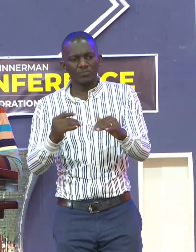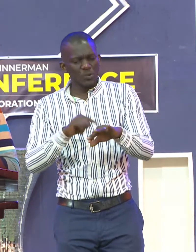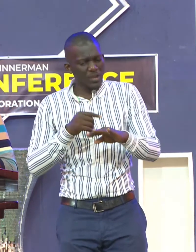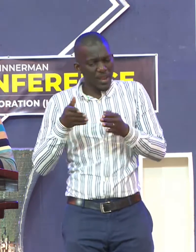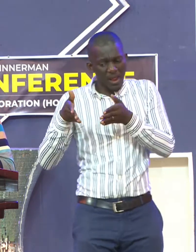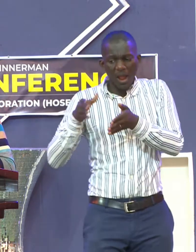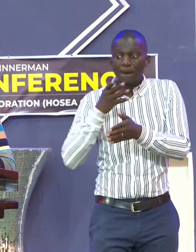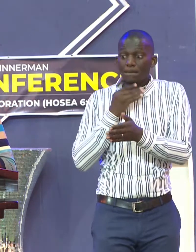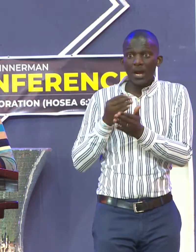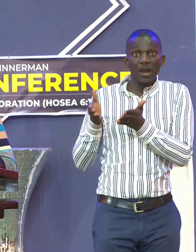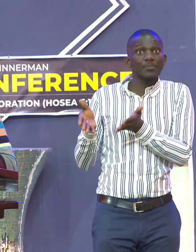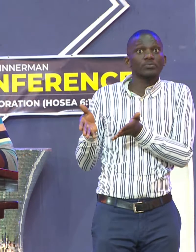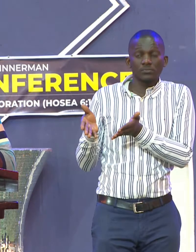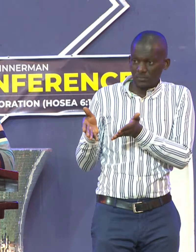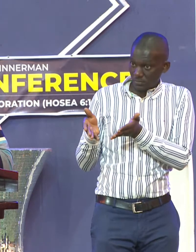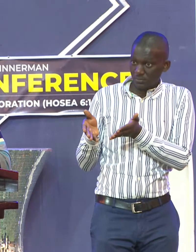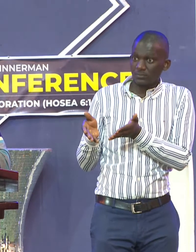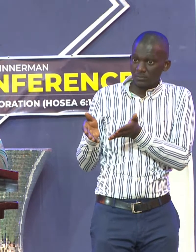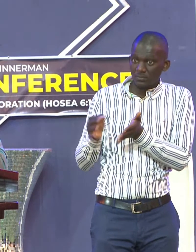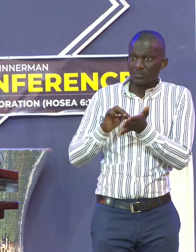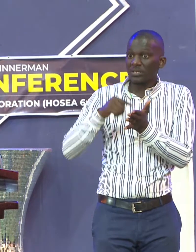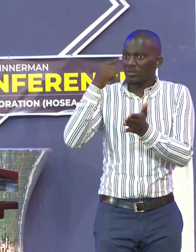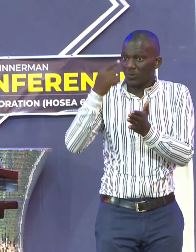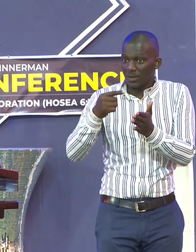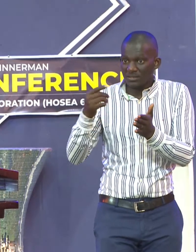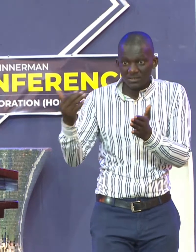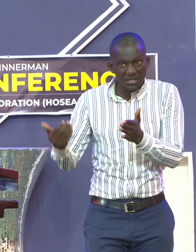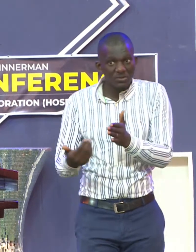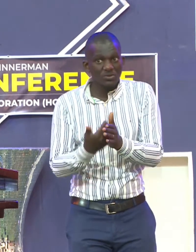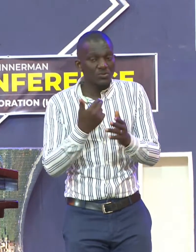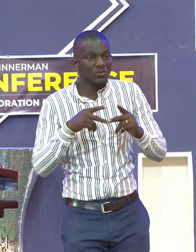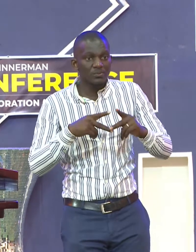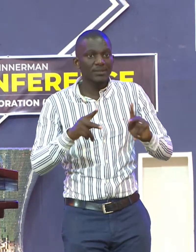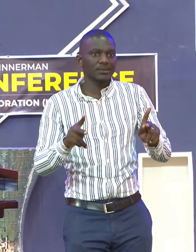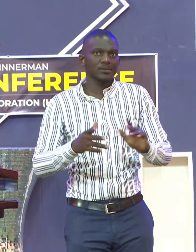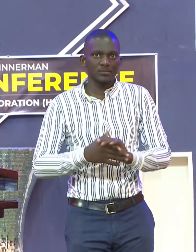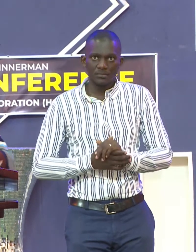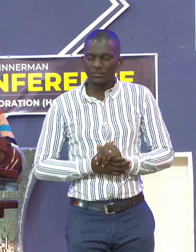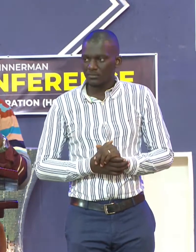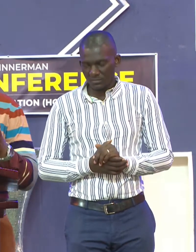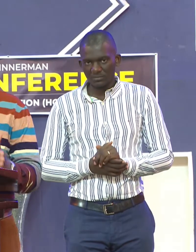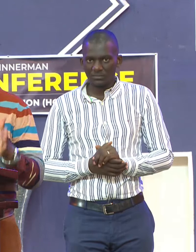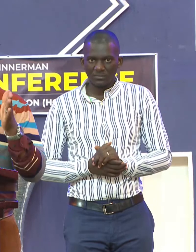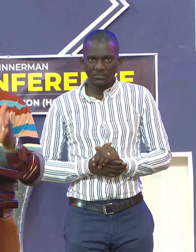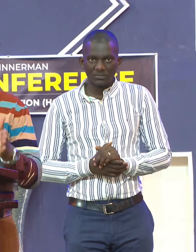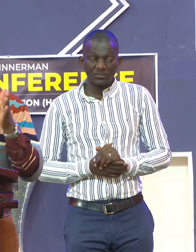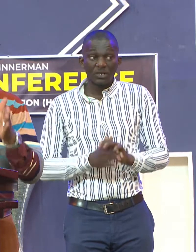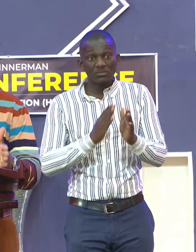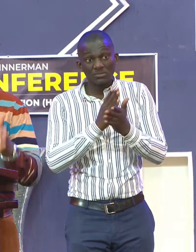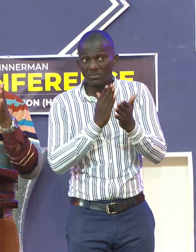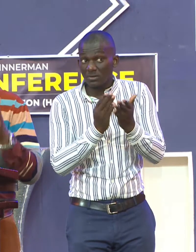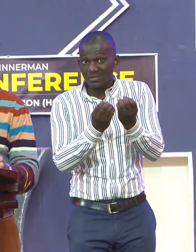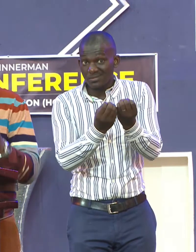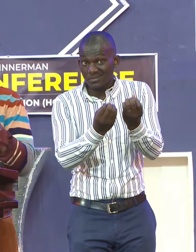wali. Whenever you see a man, ebantandikwa mpya. It is a new beginning. Wadde abasajja gye bali